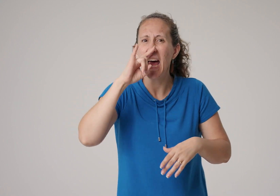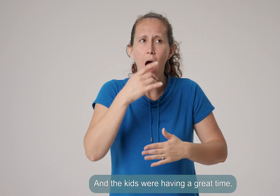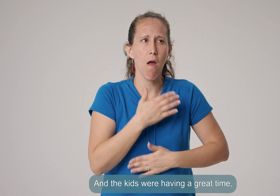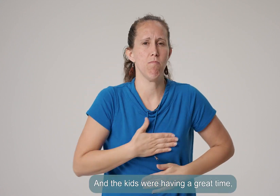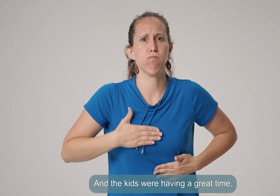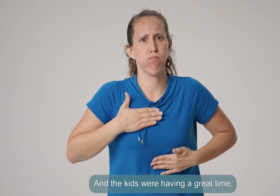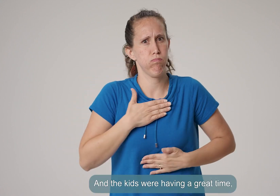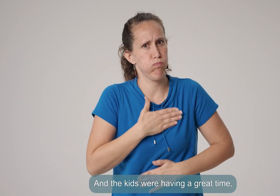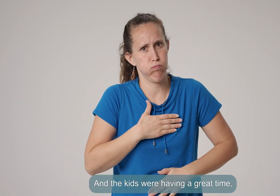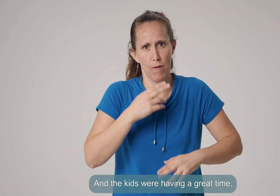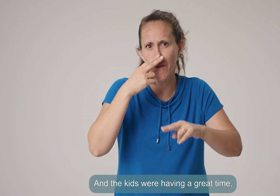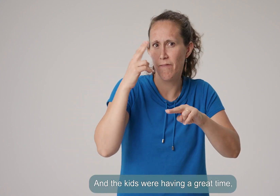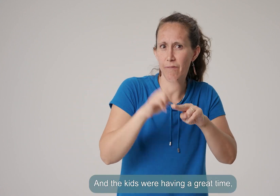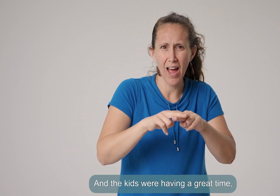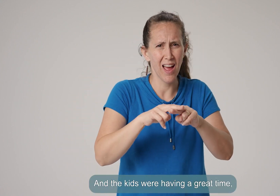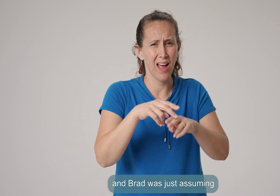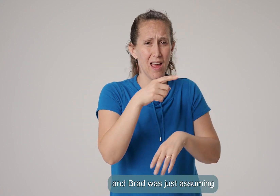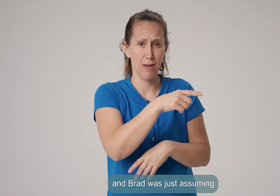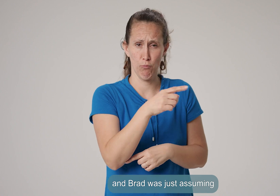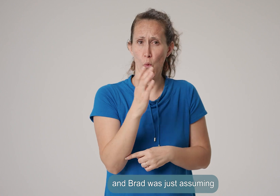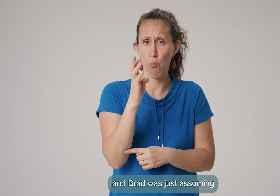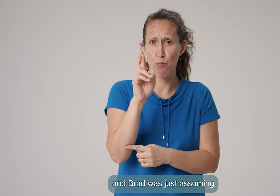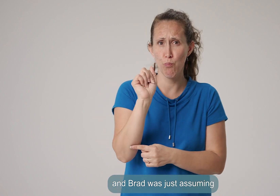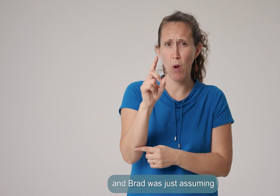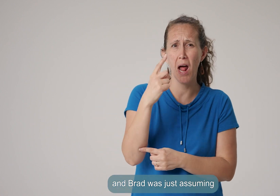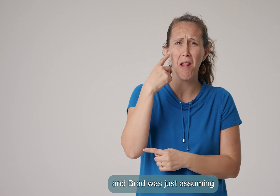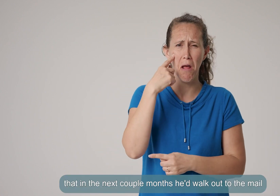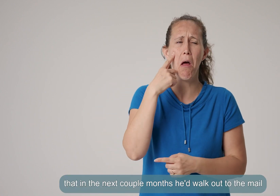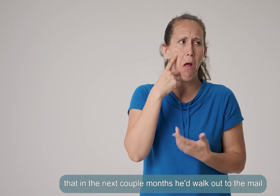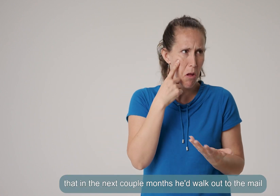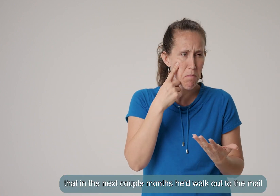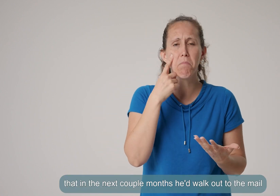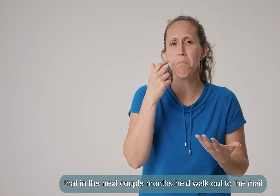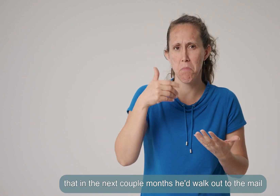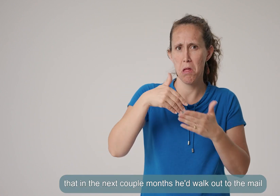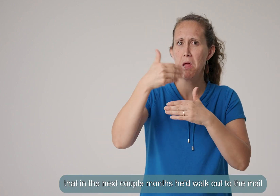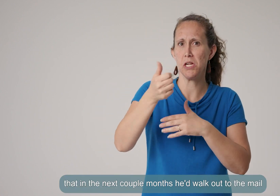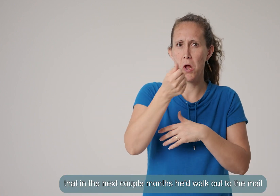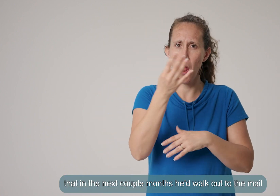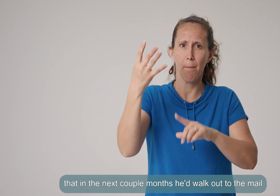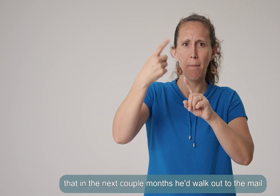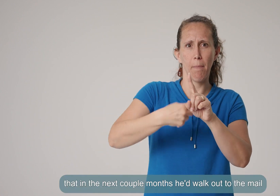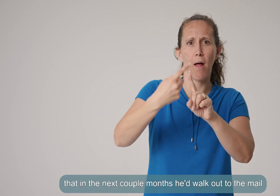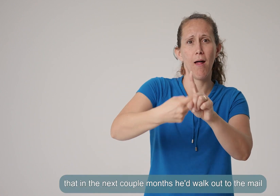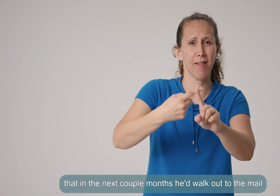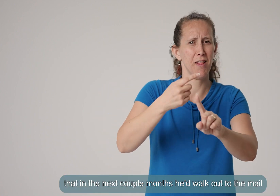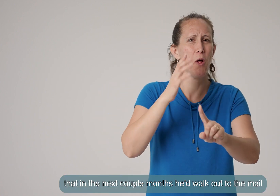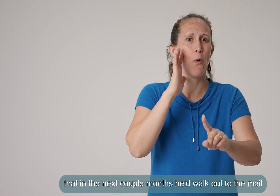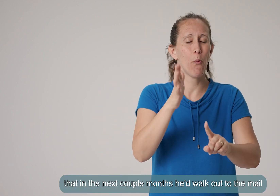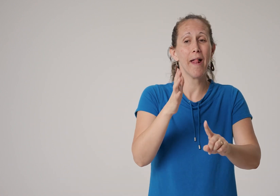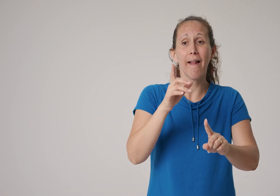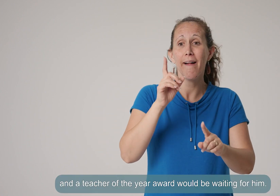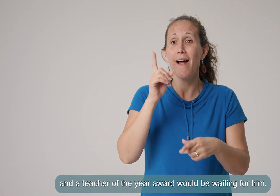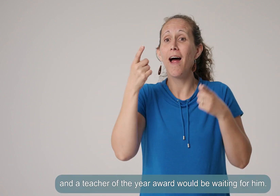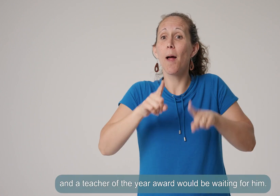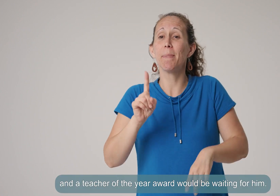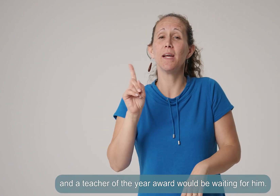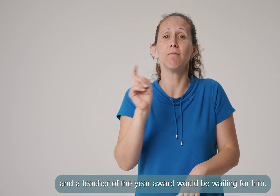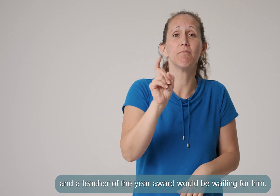And the kids were having a great time, and Brad was just assuming that in the next couple months he'd walk out to the mail and a Teacher of the